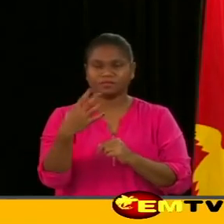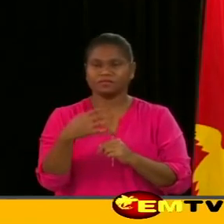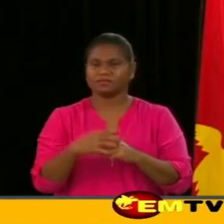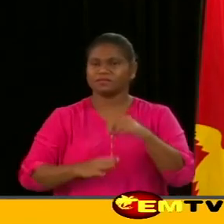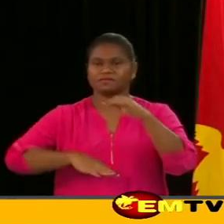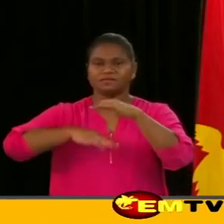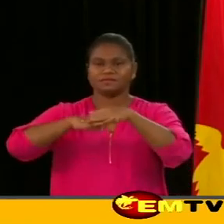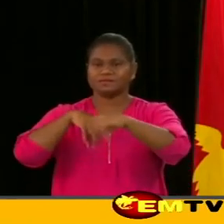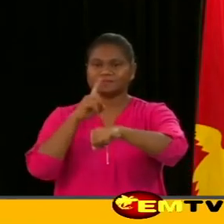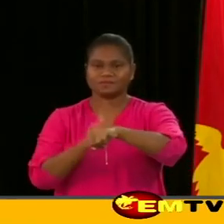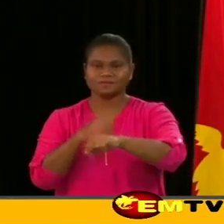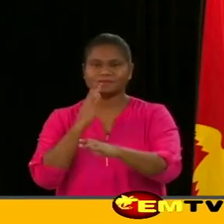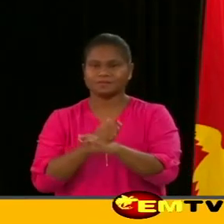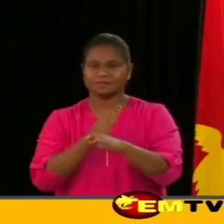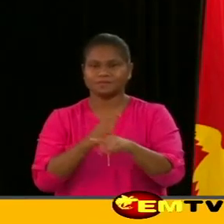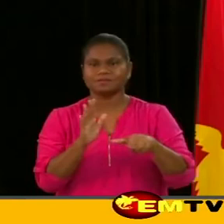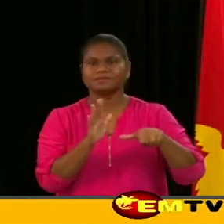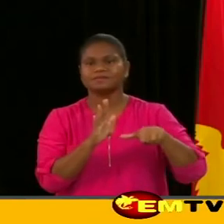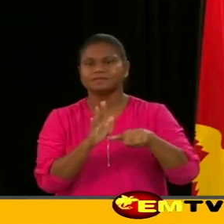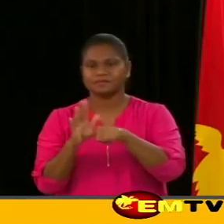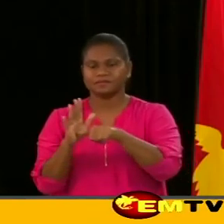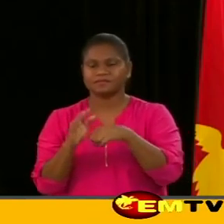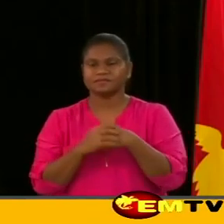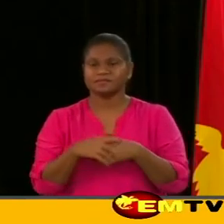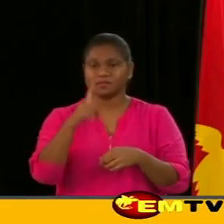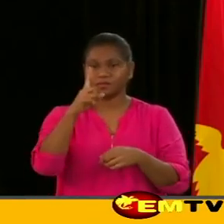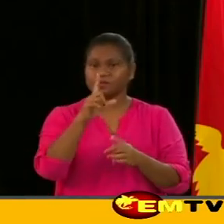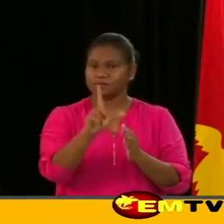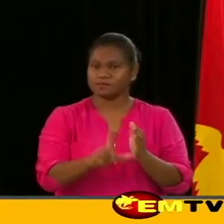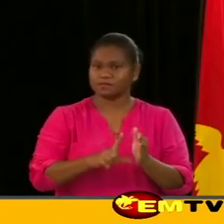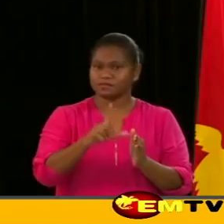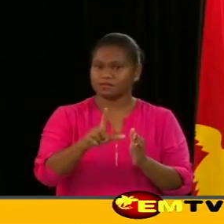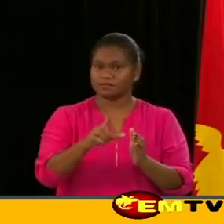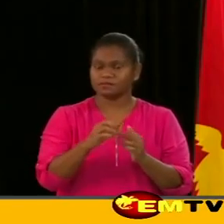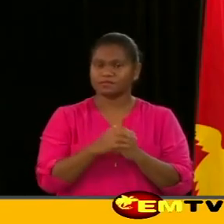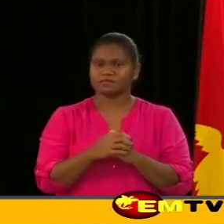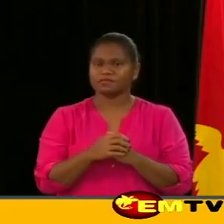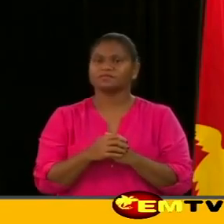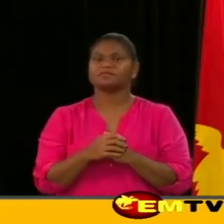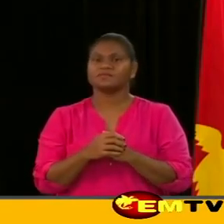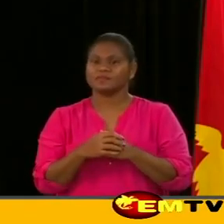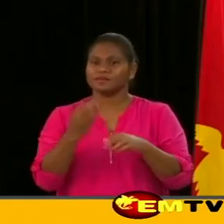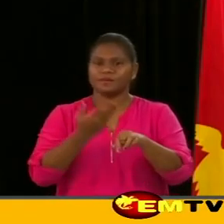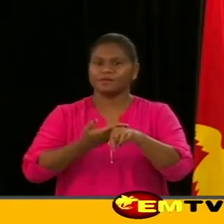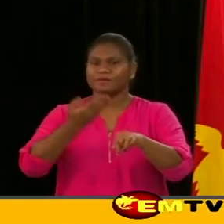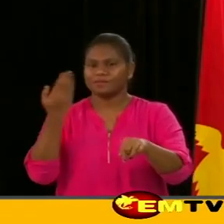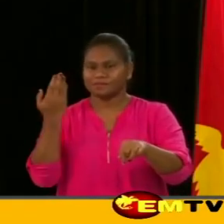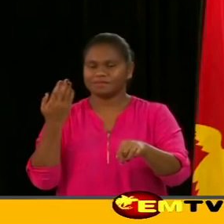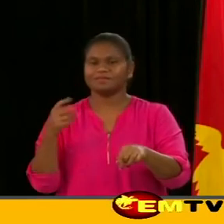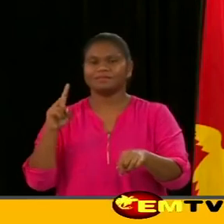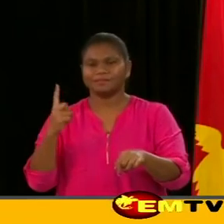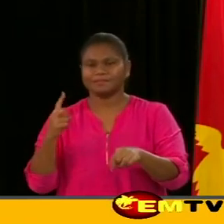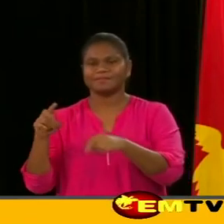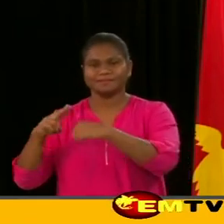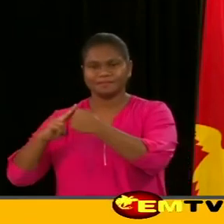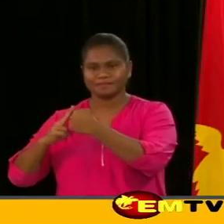center. Today we had a 1 hour where we had a problem, a glitch with the system, but we got back online. But